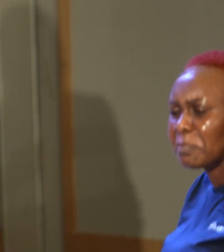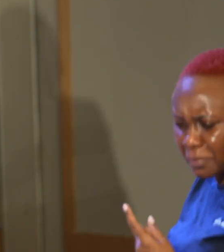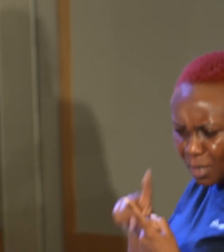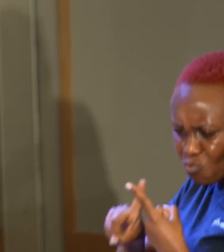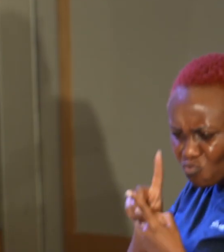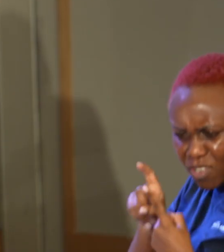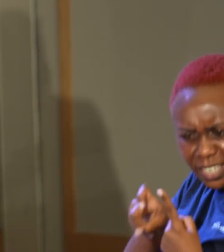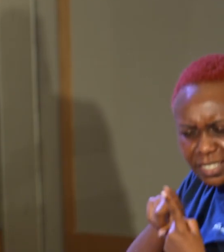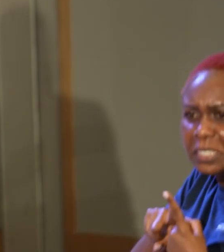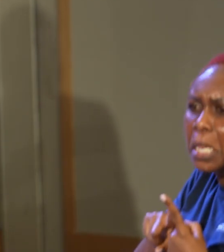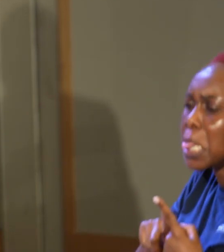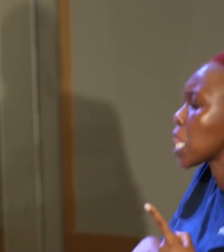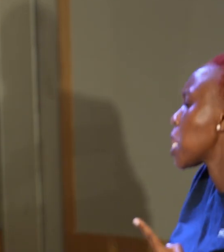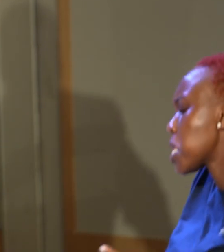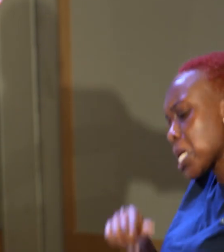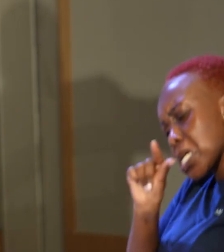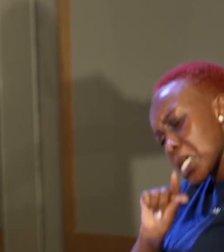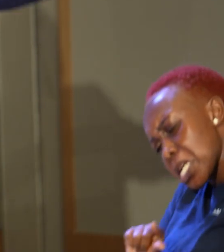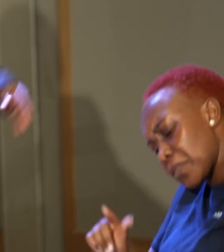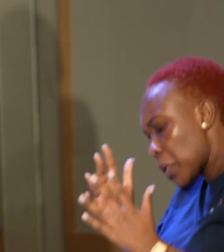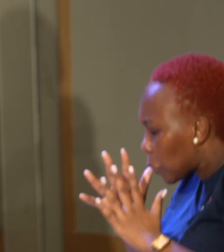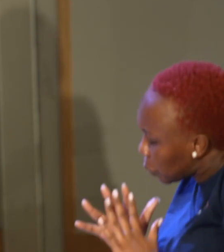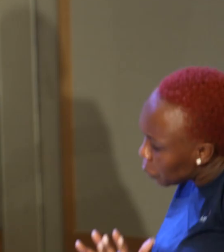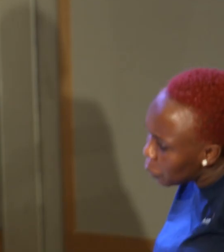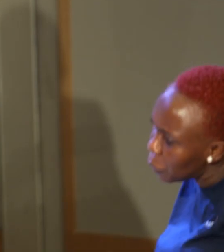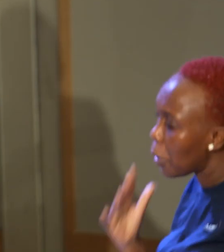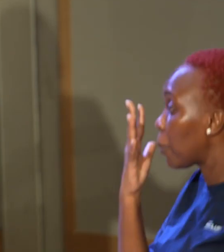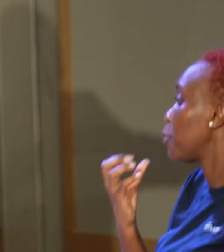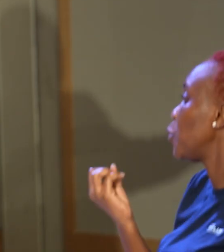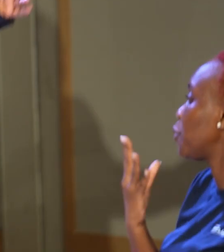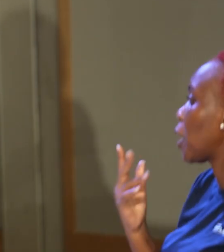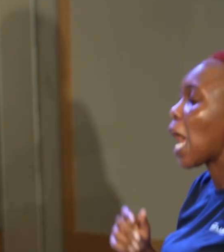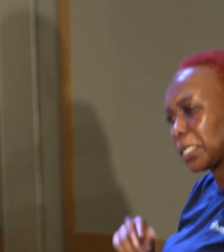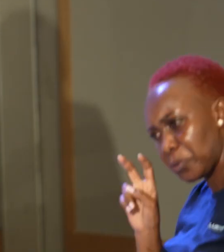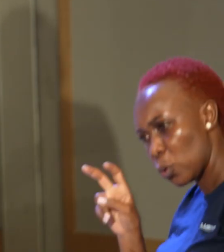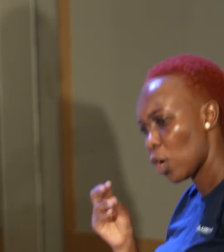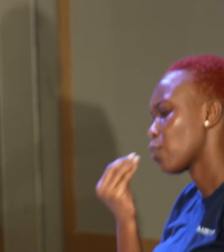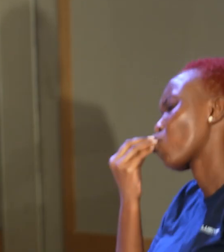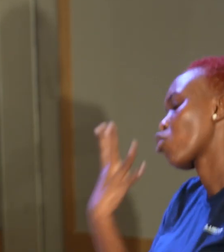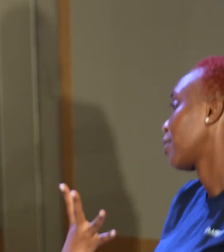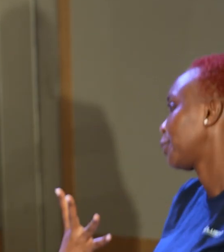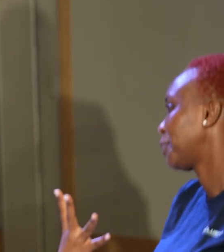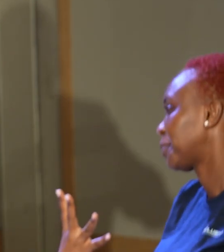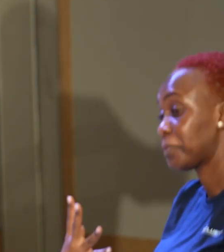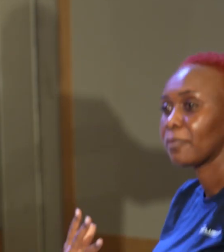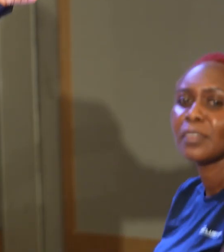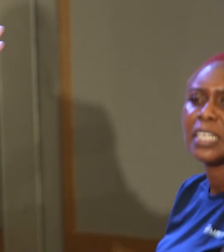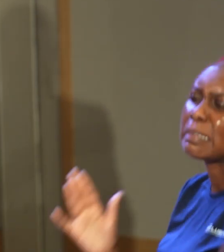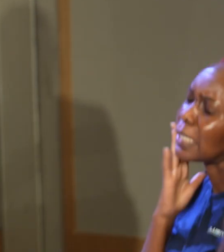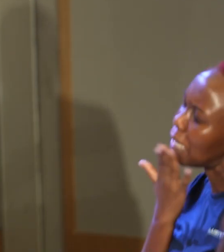insects is quite graceful, beautiful, and nice to look at, full